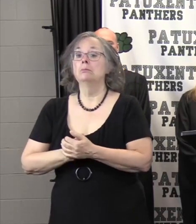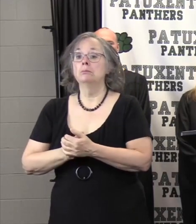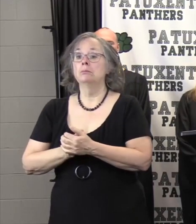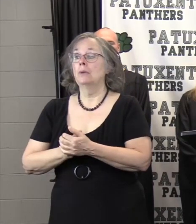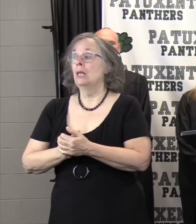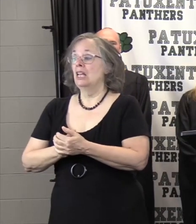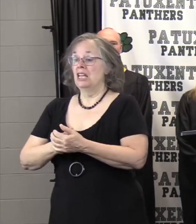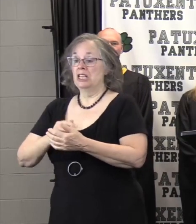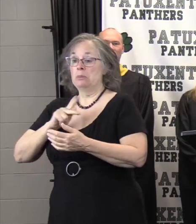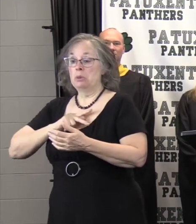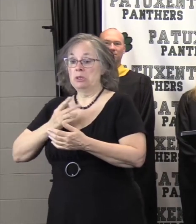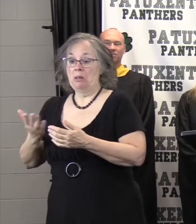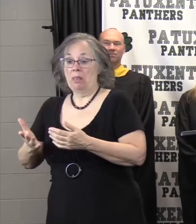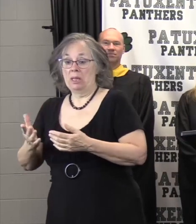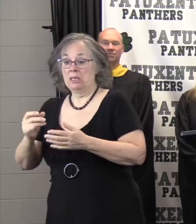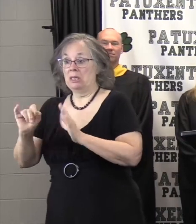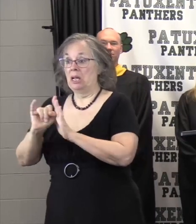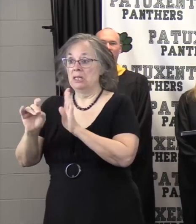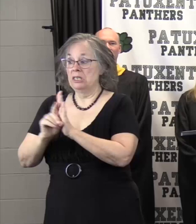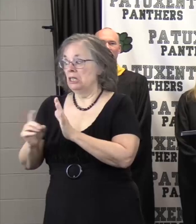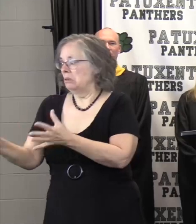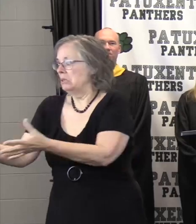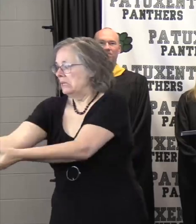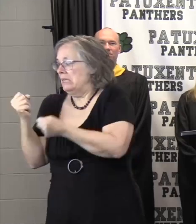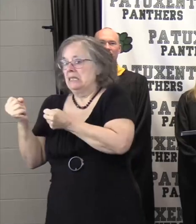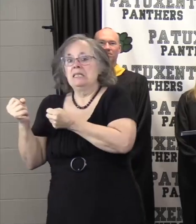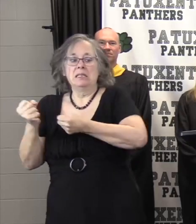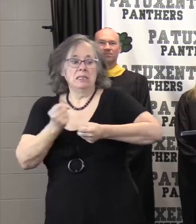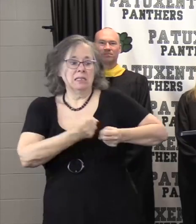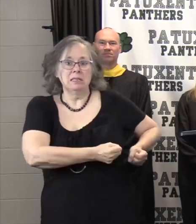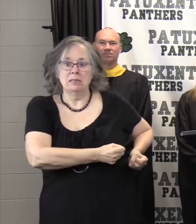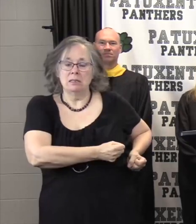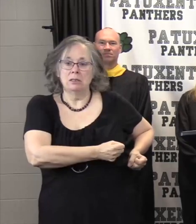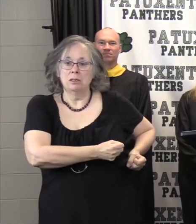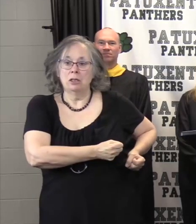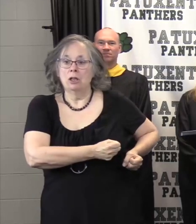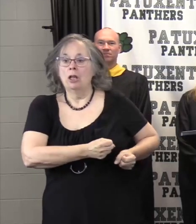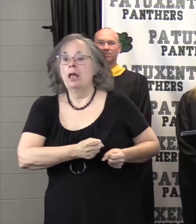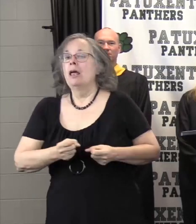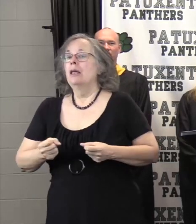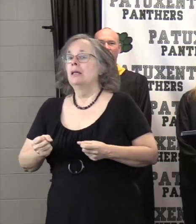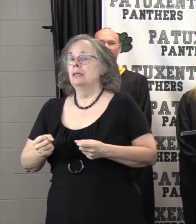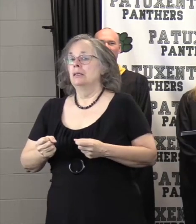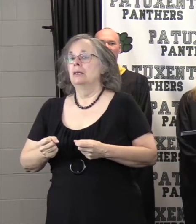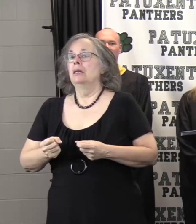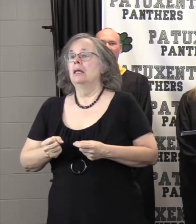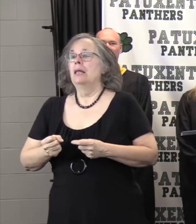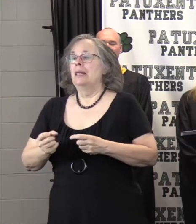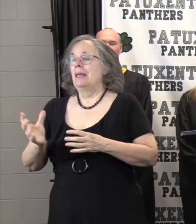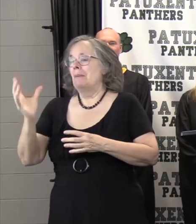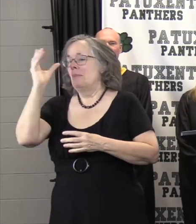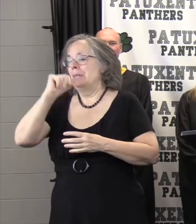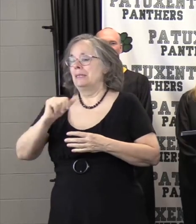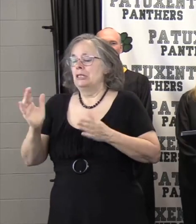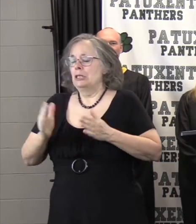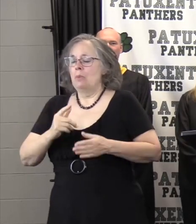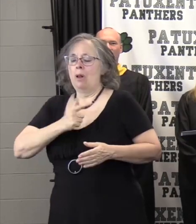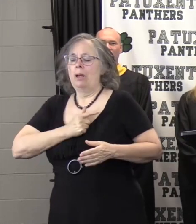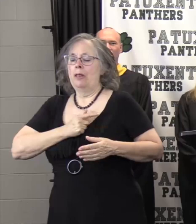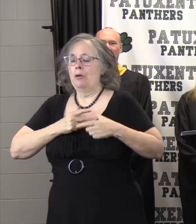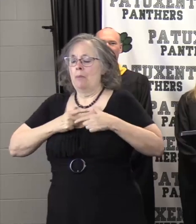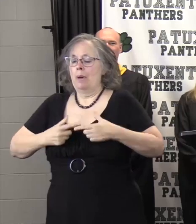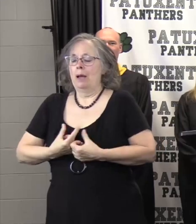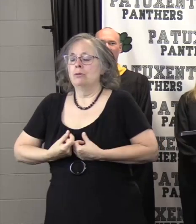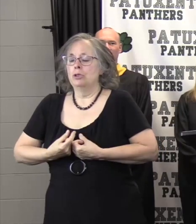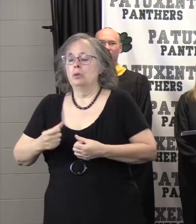His personal belongings and identification were taken by the Germans. The Germans mistaking a small leather pouch that contained a